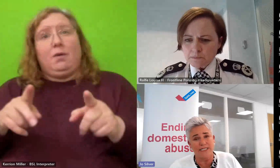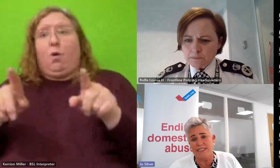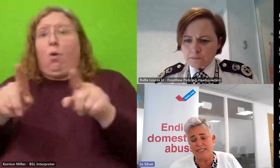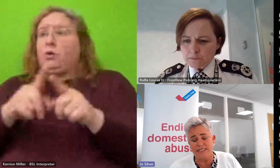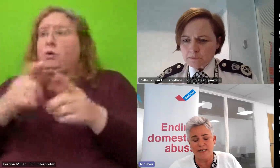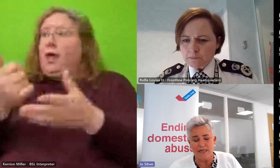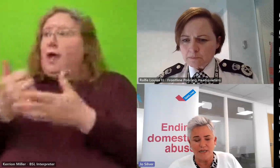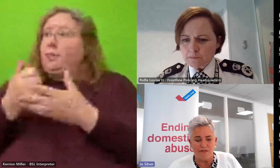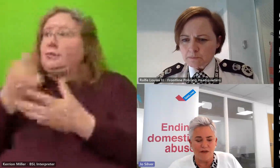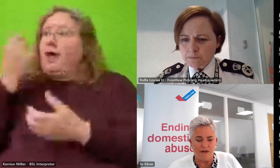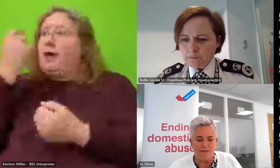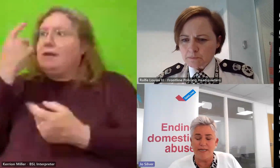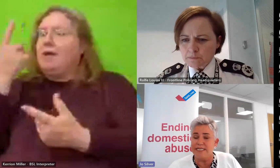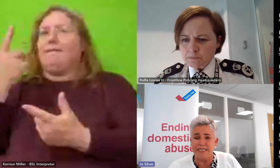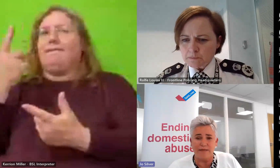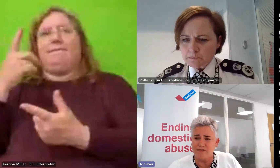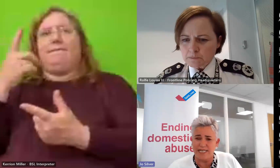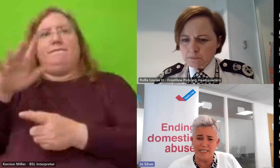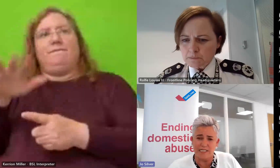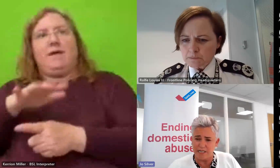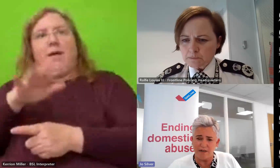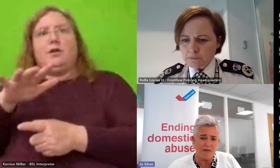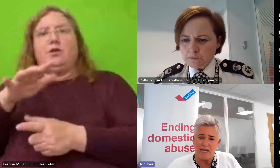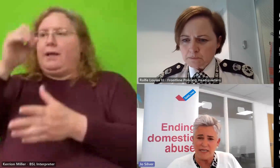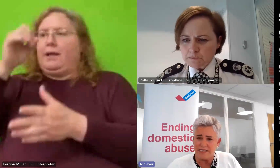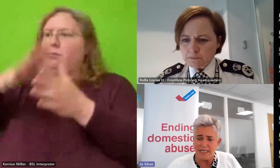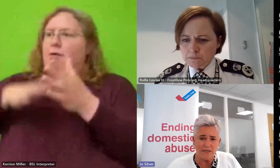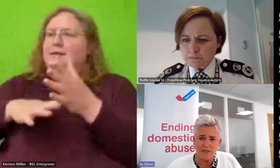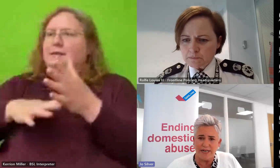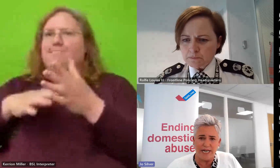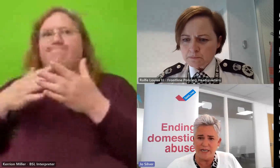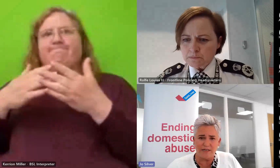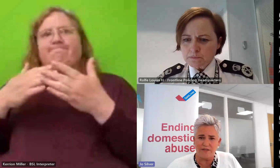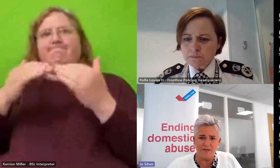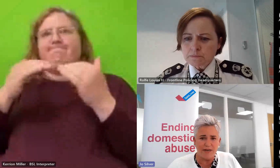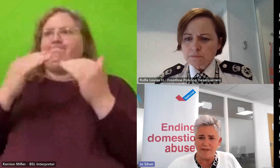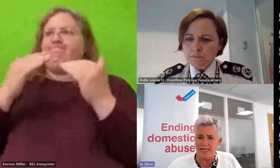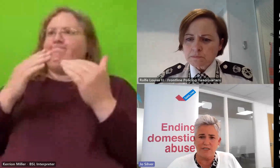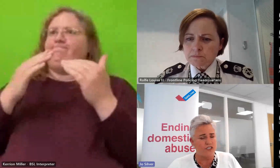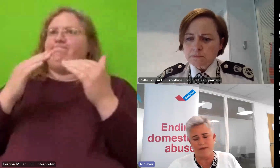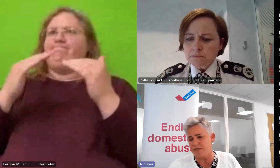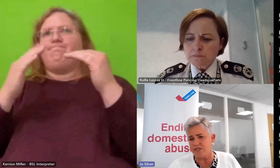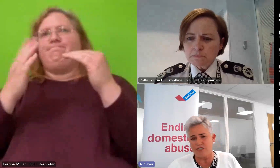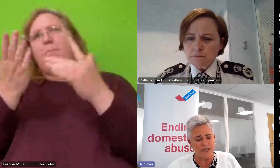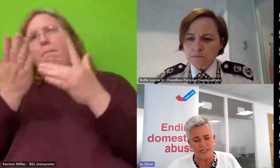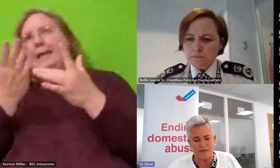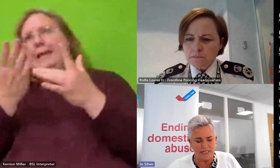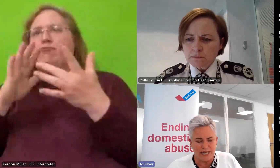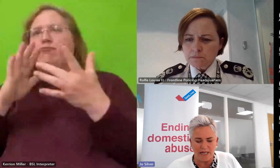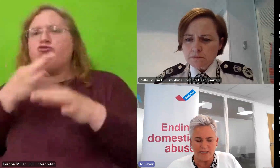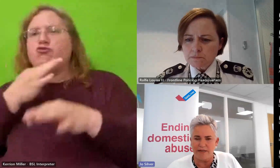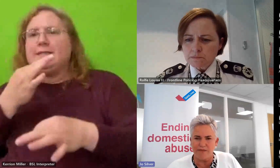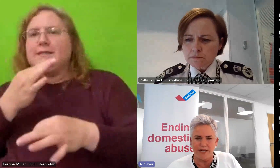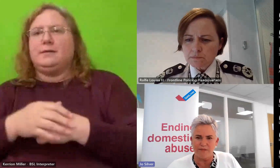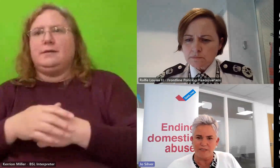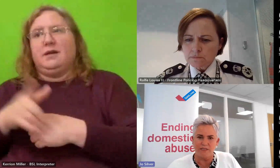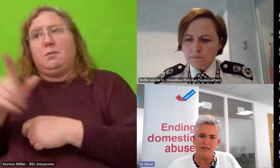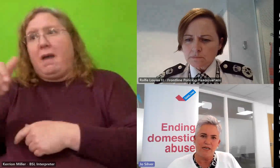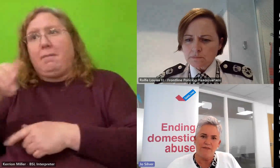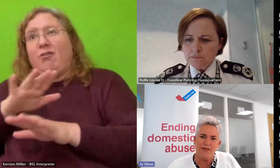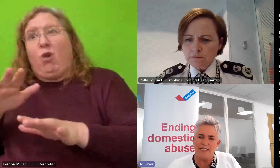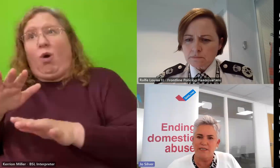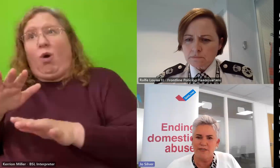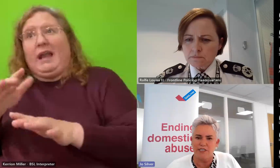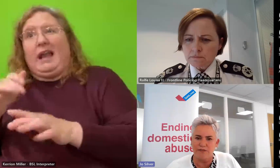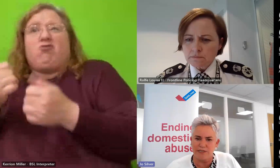experiencing standard medium risk. So still not in a great relationship and certainly not in a healthy